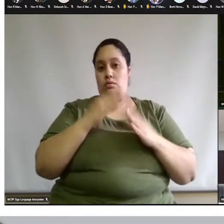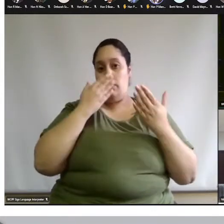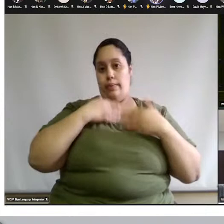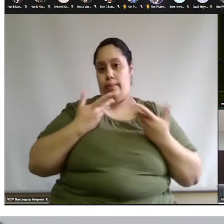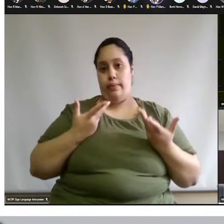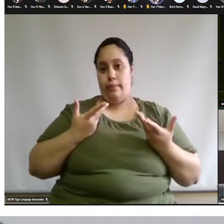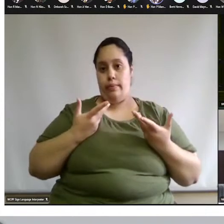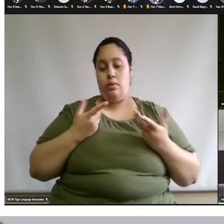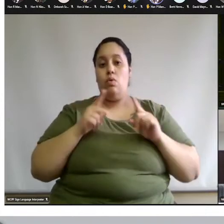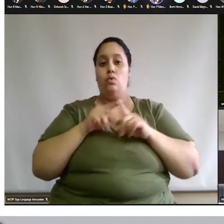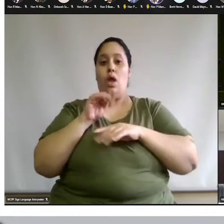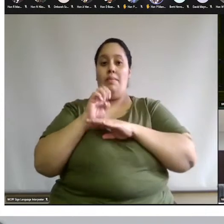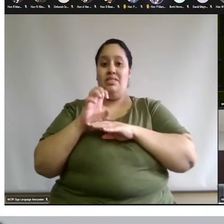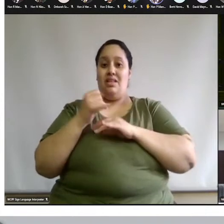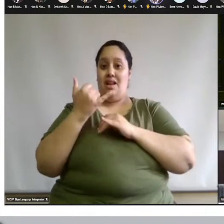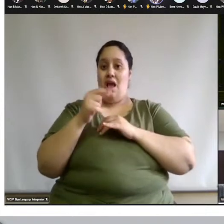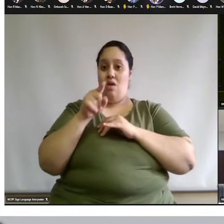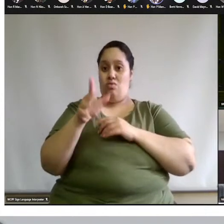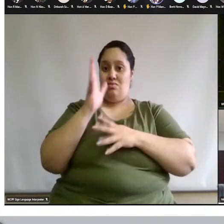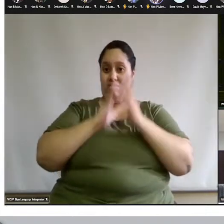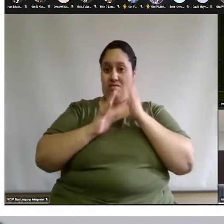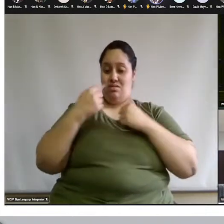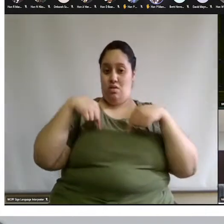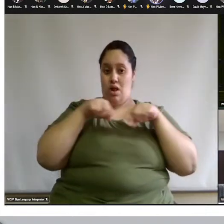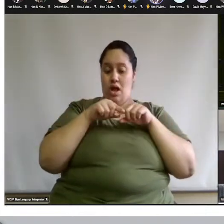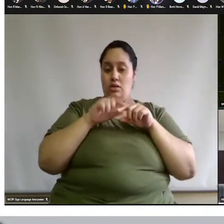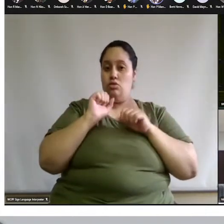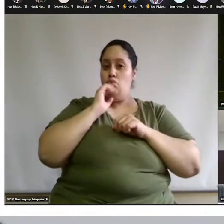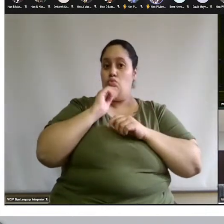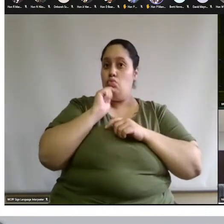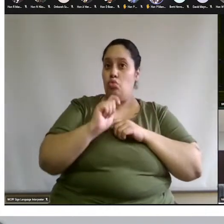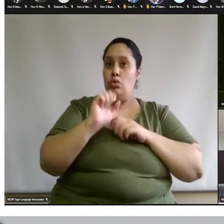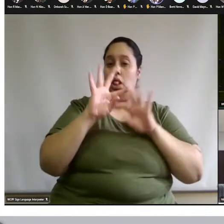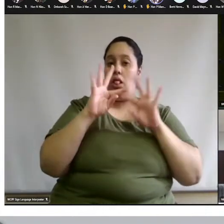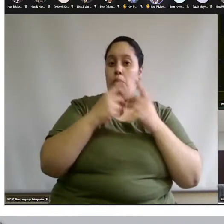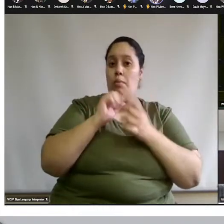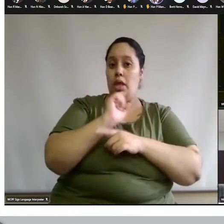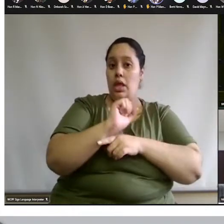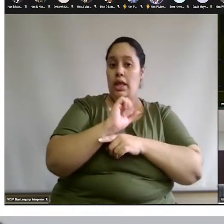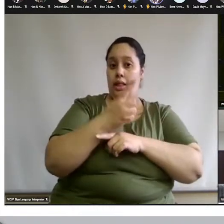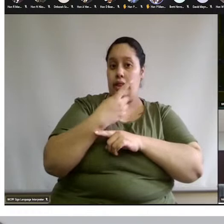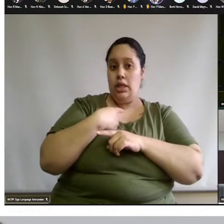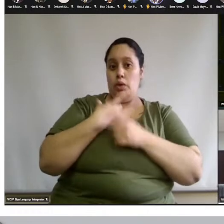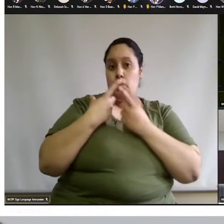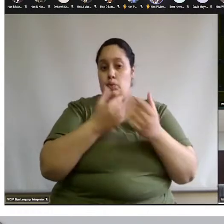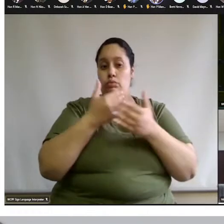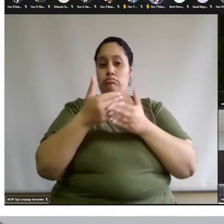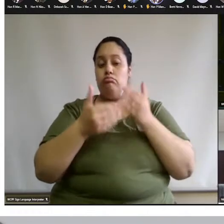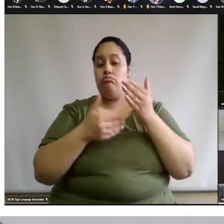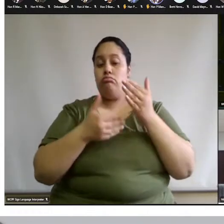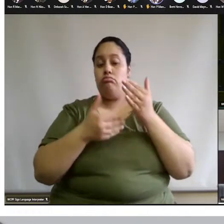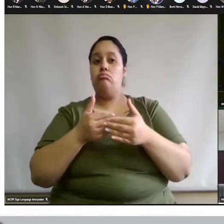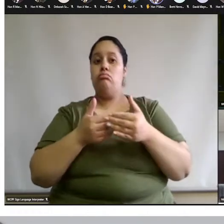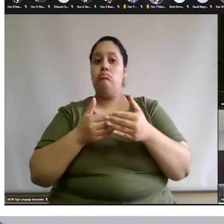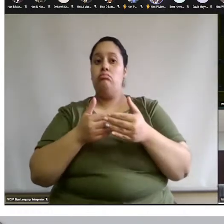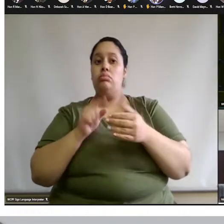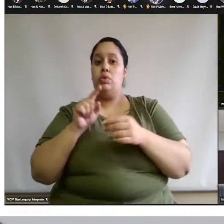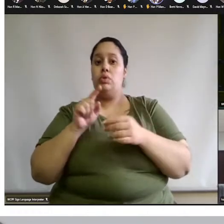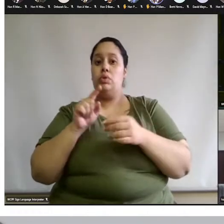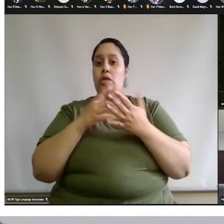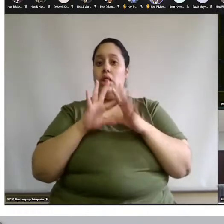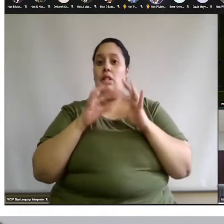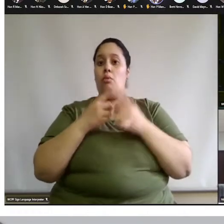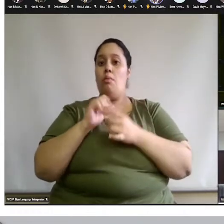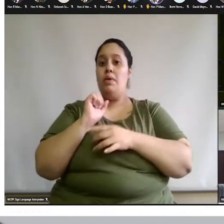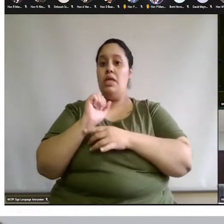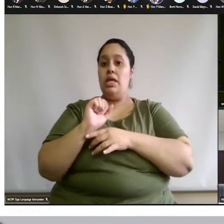this MEC tells us whether it's true that his department, except the corporations that he have mentioned, that his department